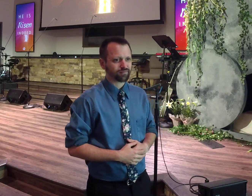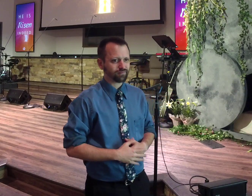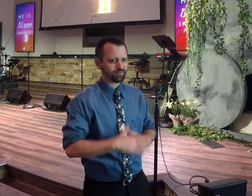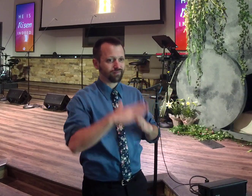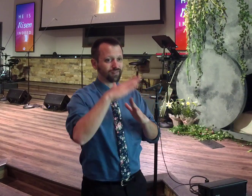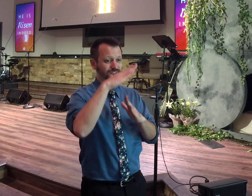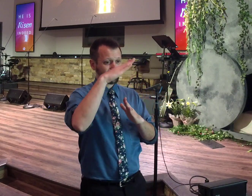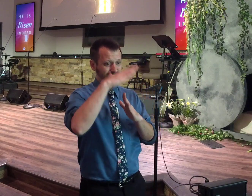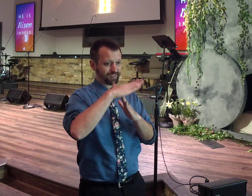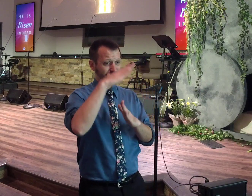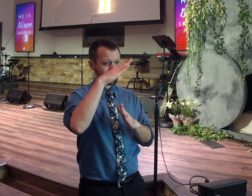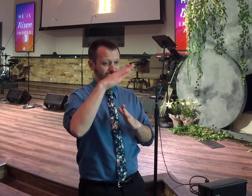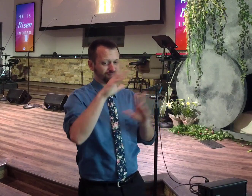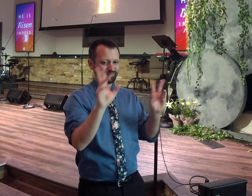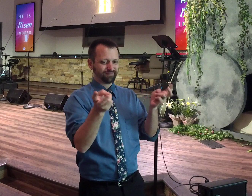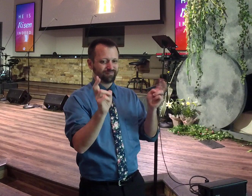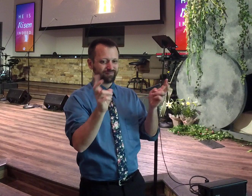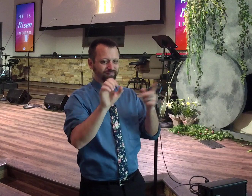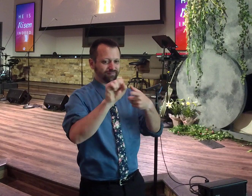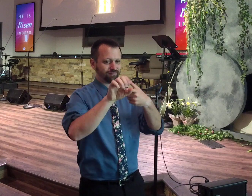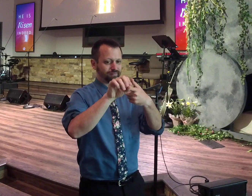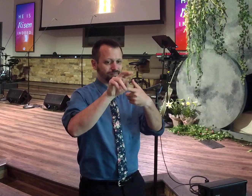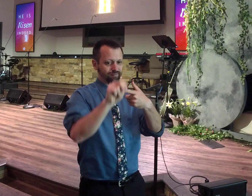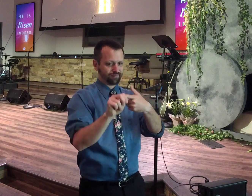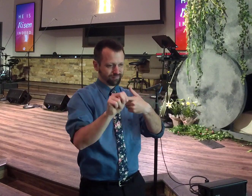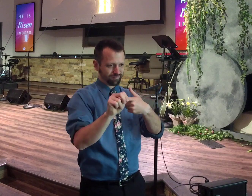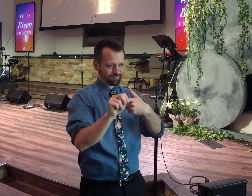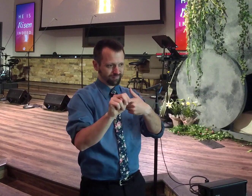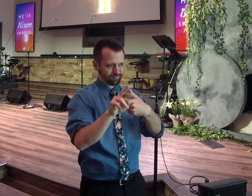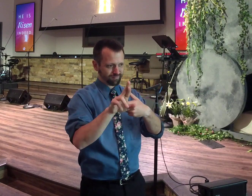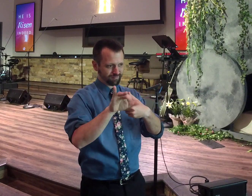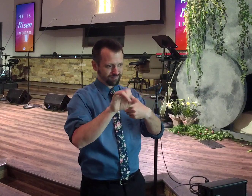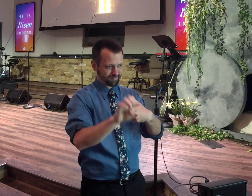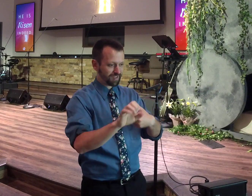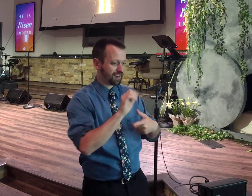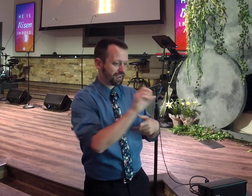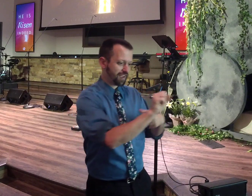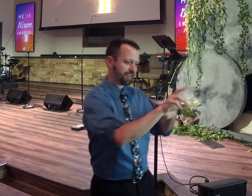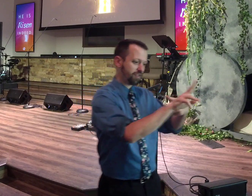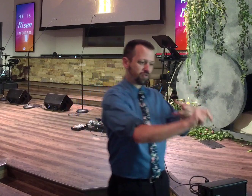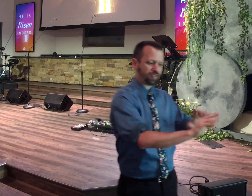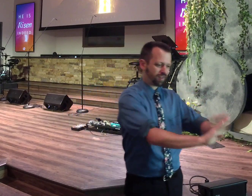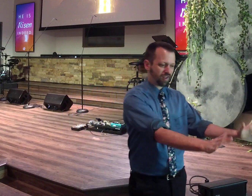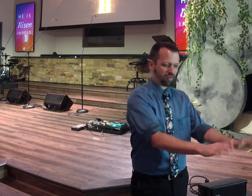But the most special sunrise is not the S-U-N, but it's the